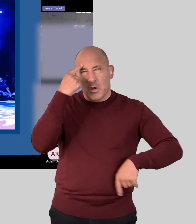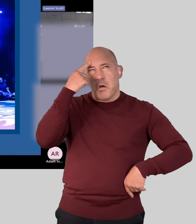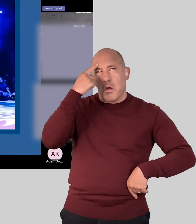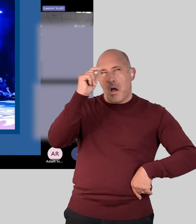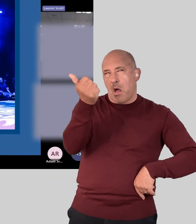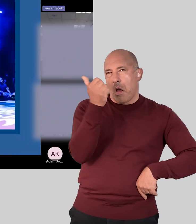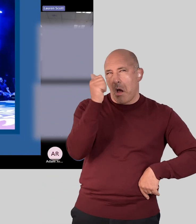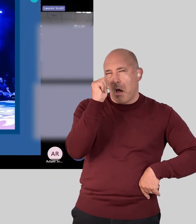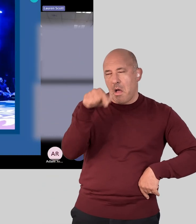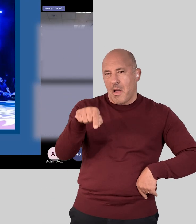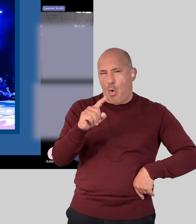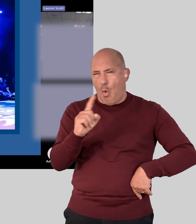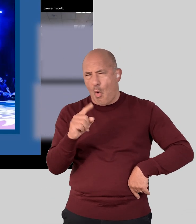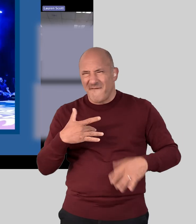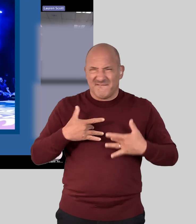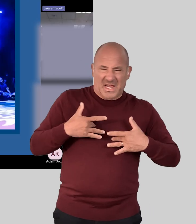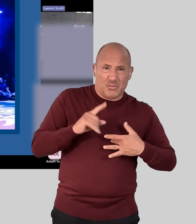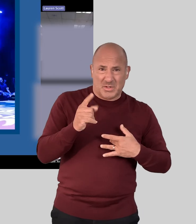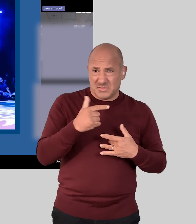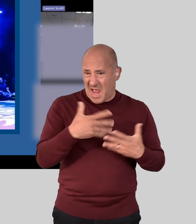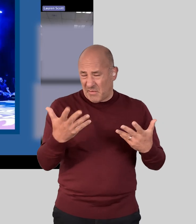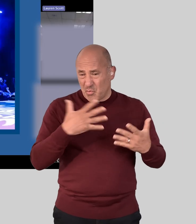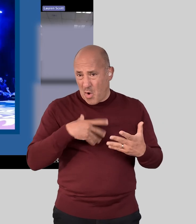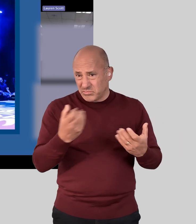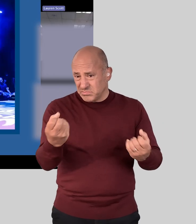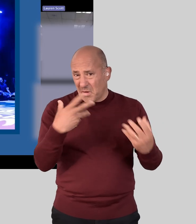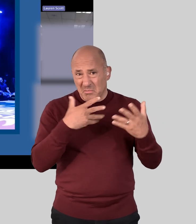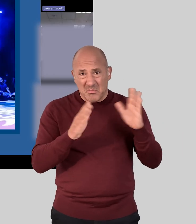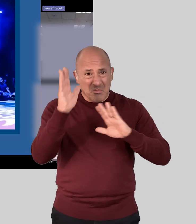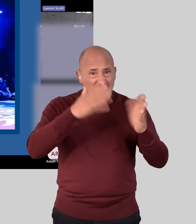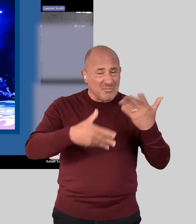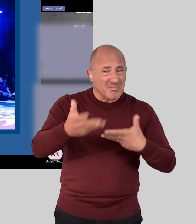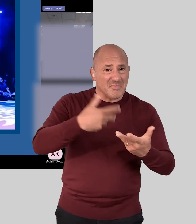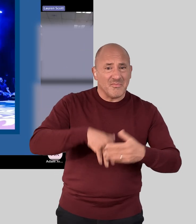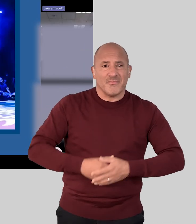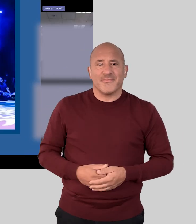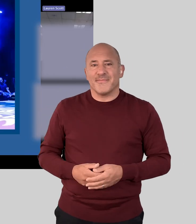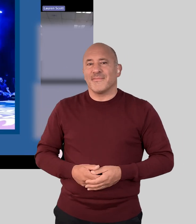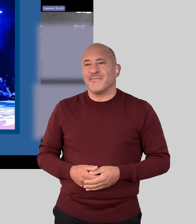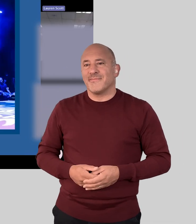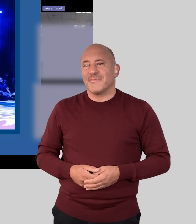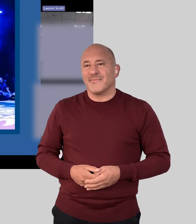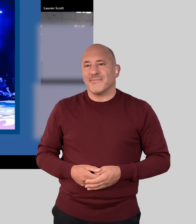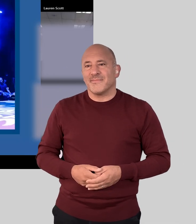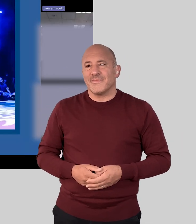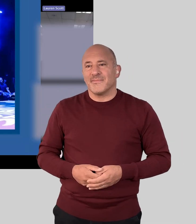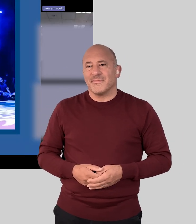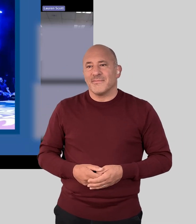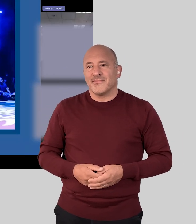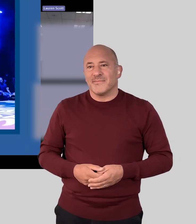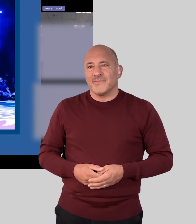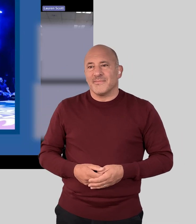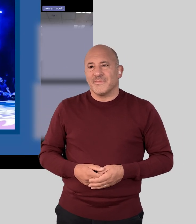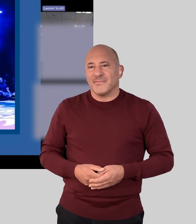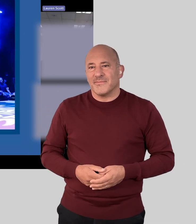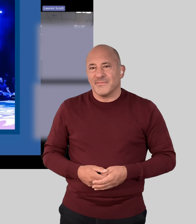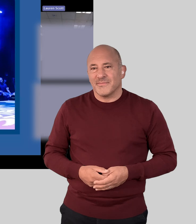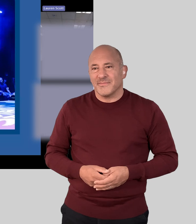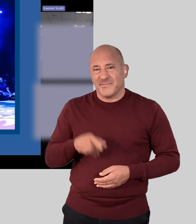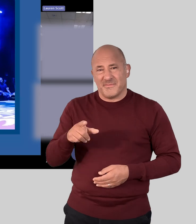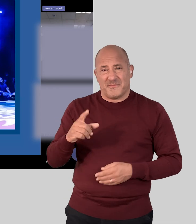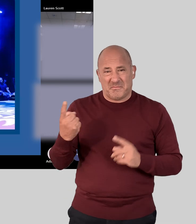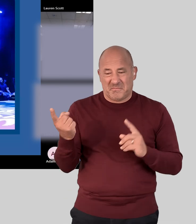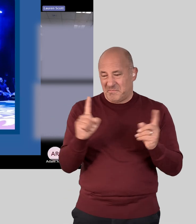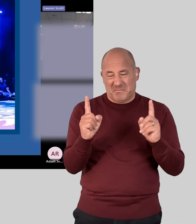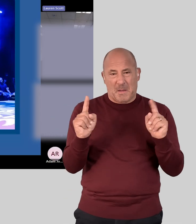share, potentially some of their initial responses to these questions? What a battle